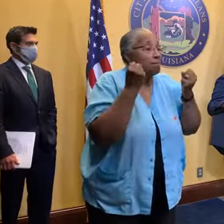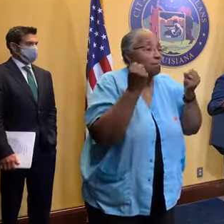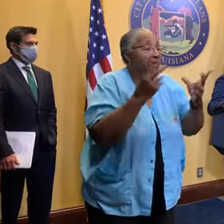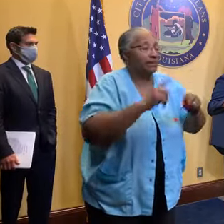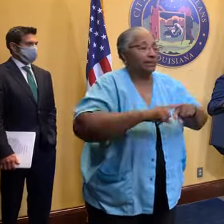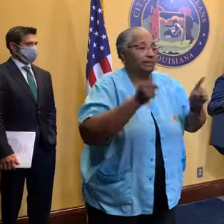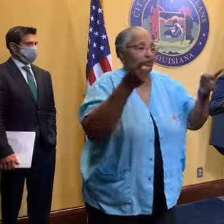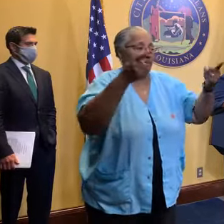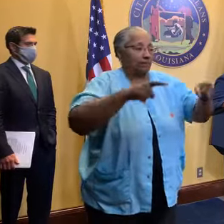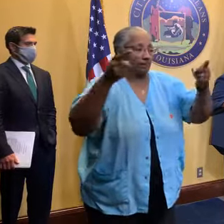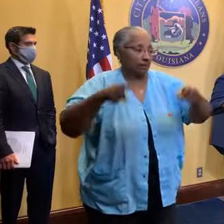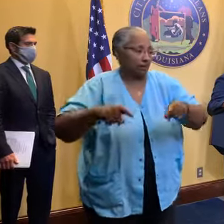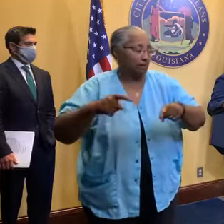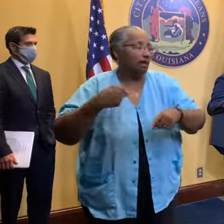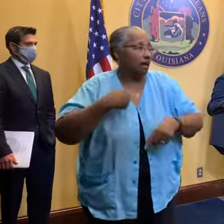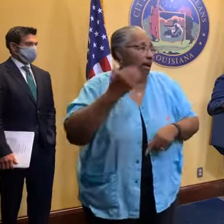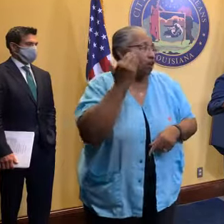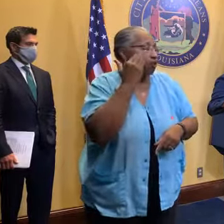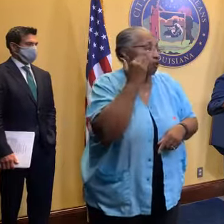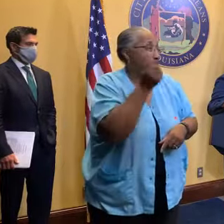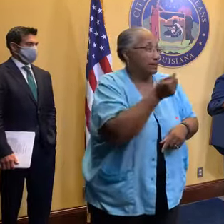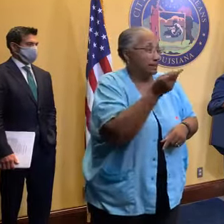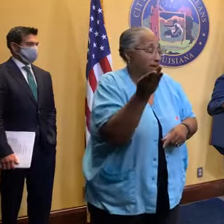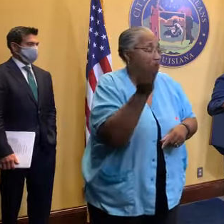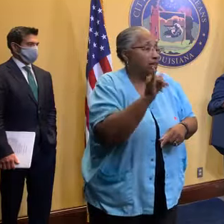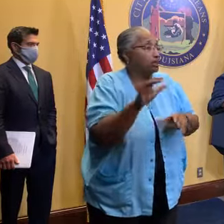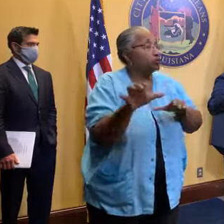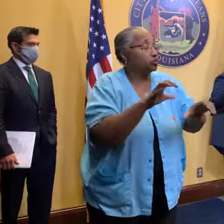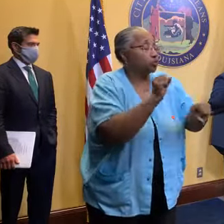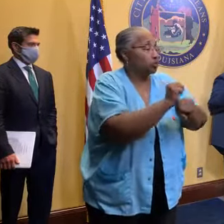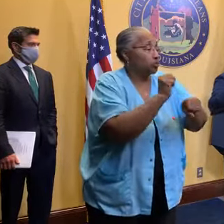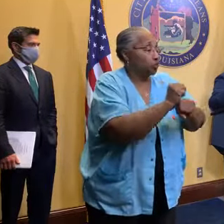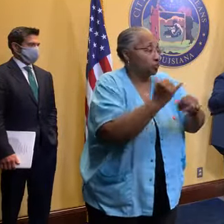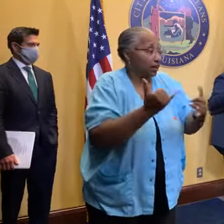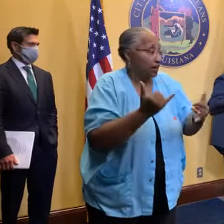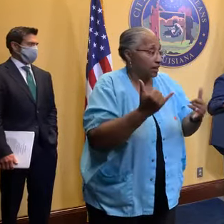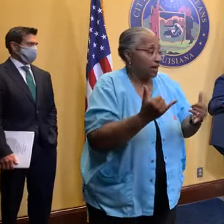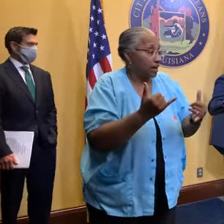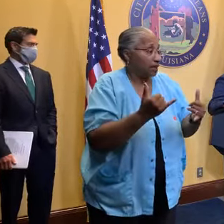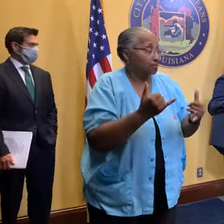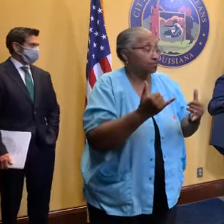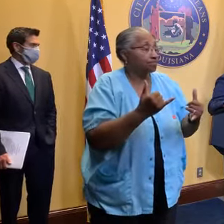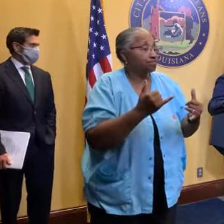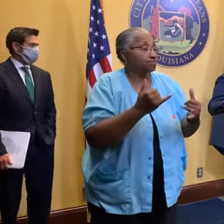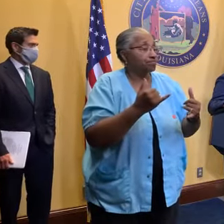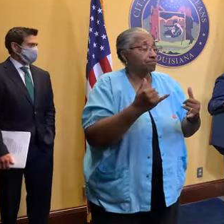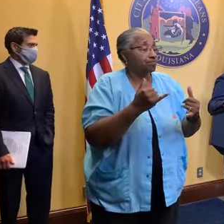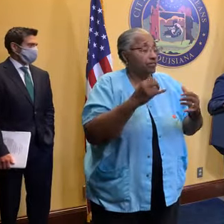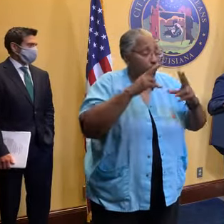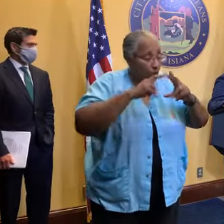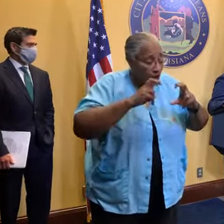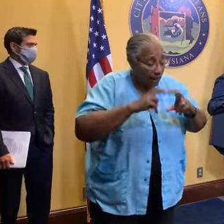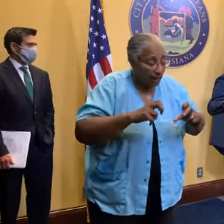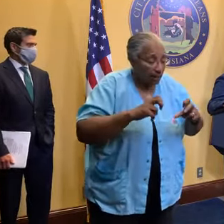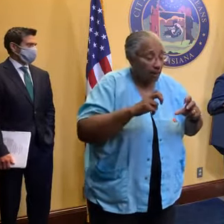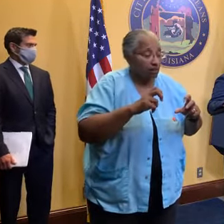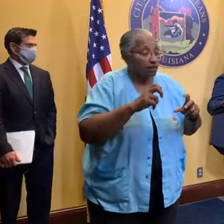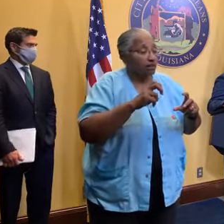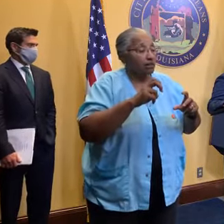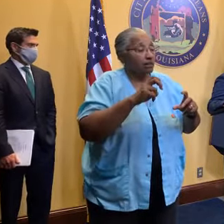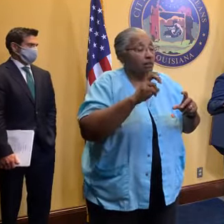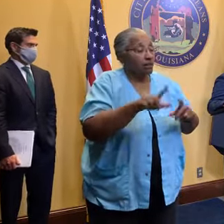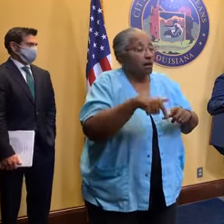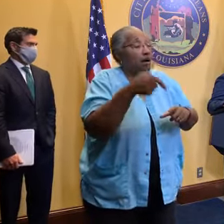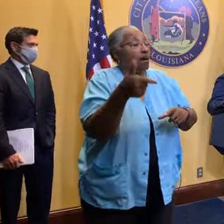know that there are several that are doing the work right now, doing their due diligence, looking at alternative